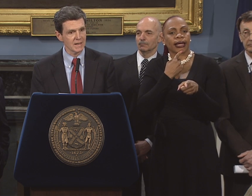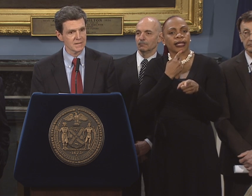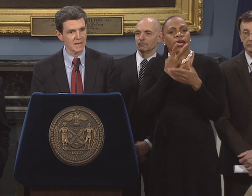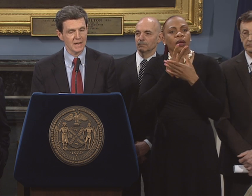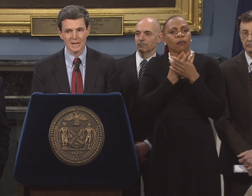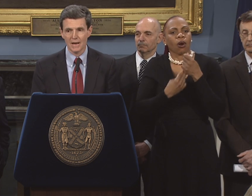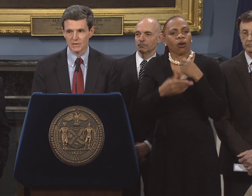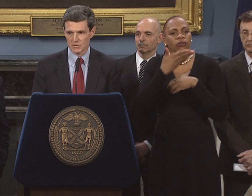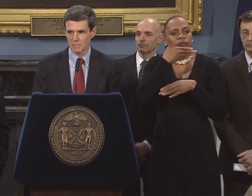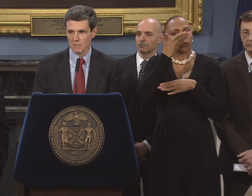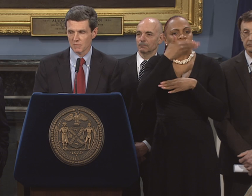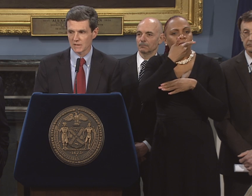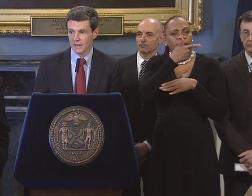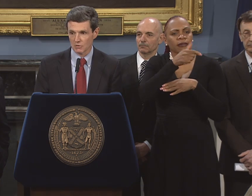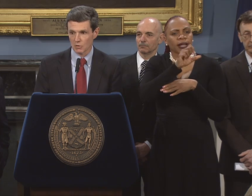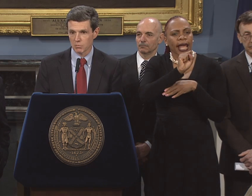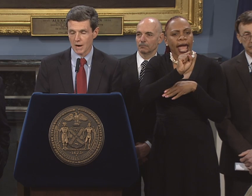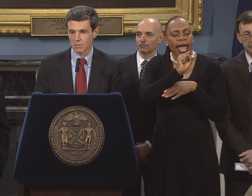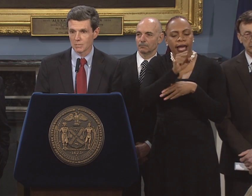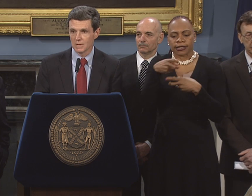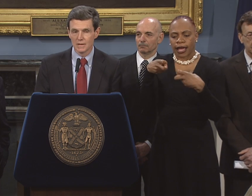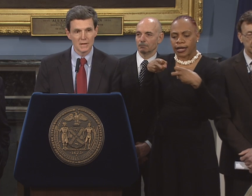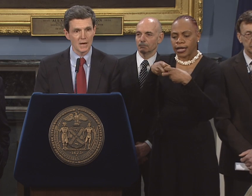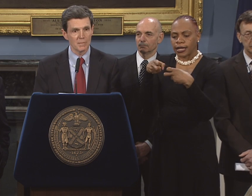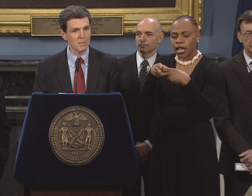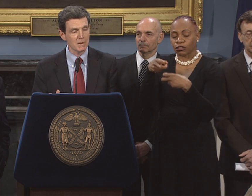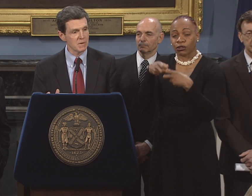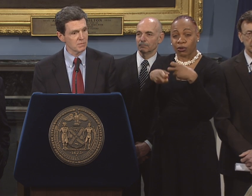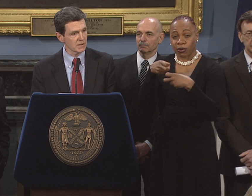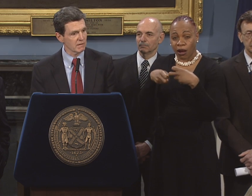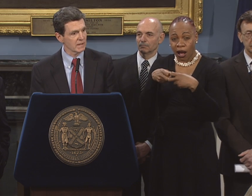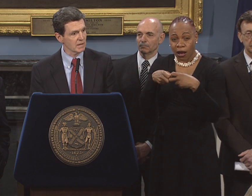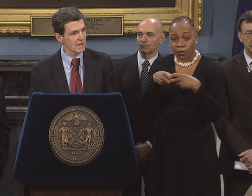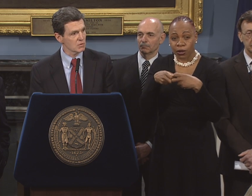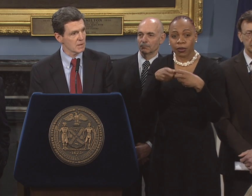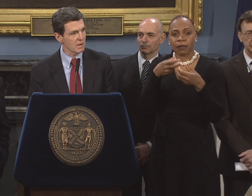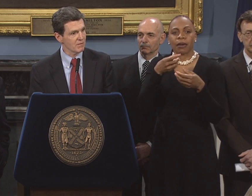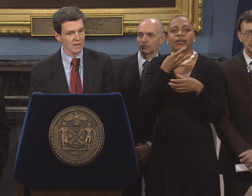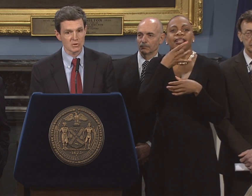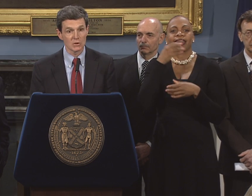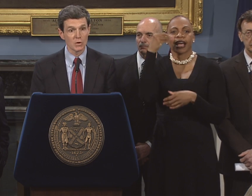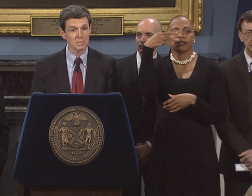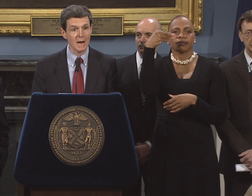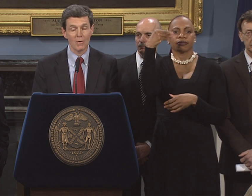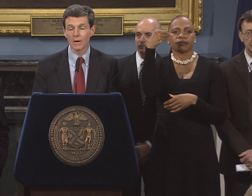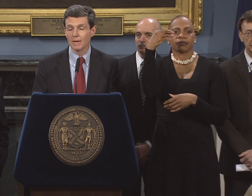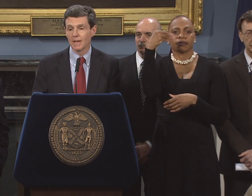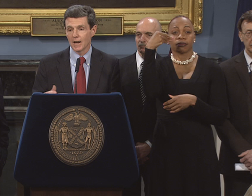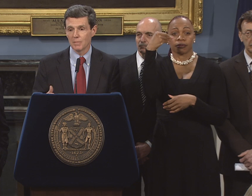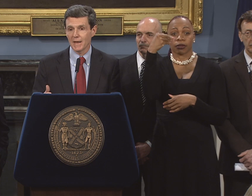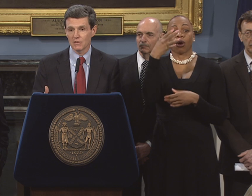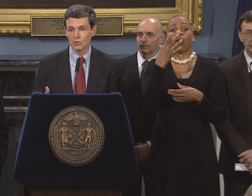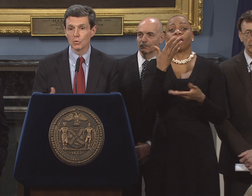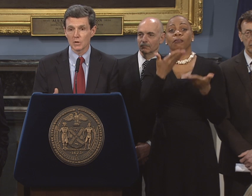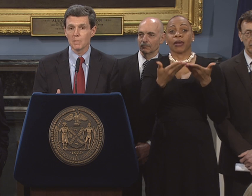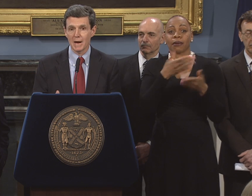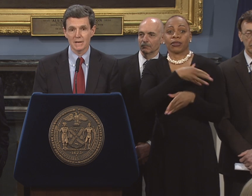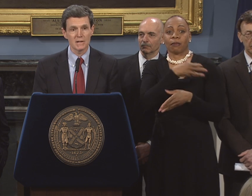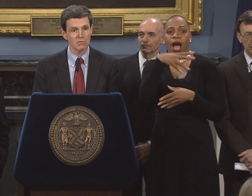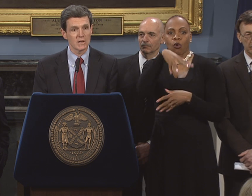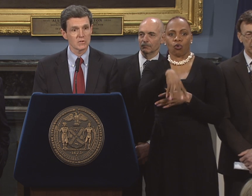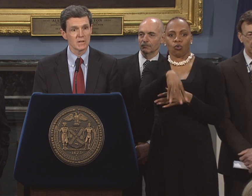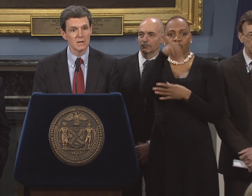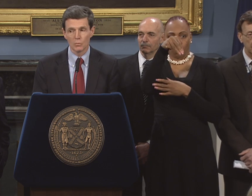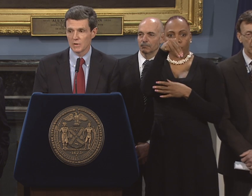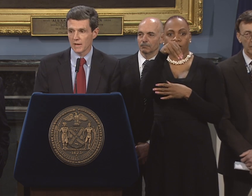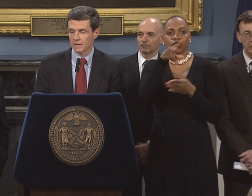of a gas and they're having some type of electrical problem, that might be flickering lights, or they may have actually lost power, that dual